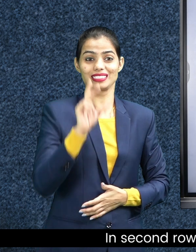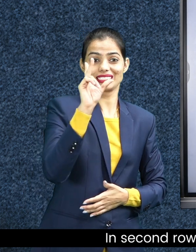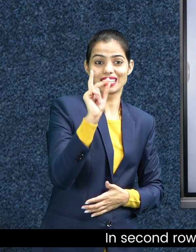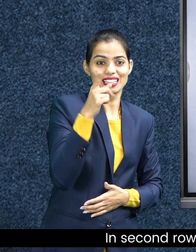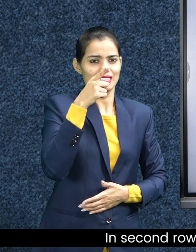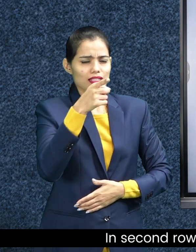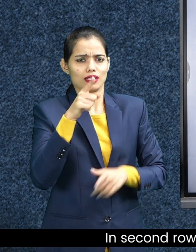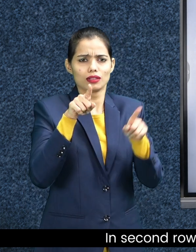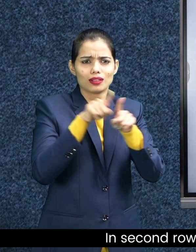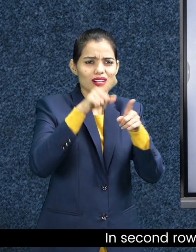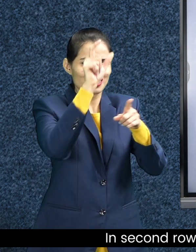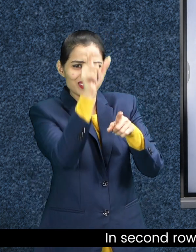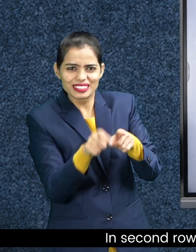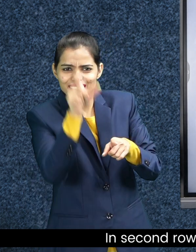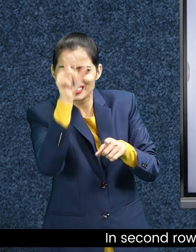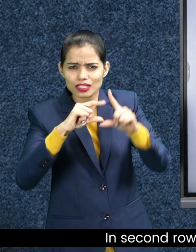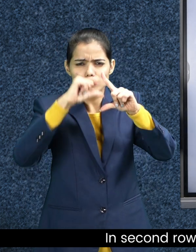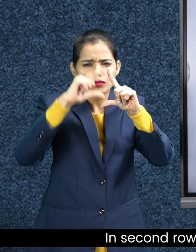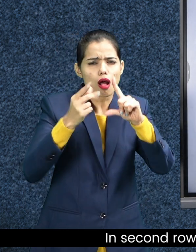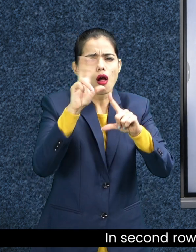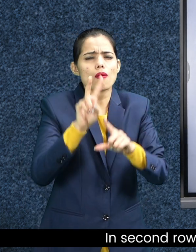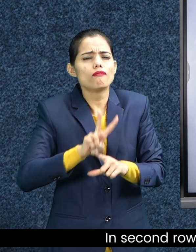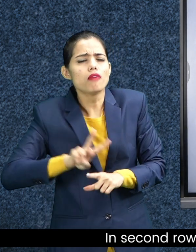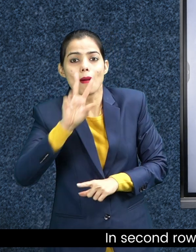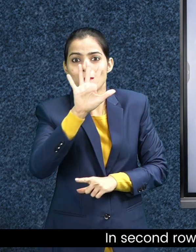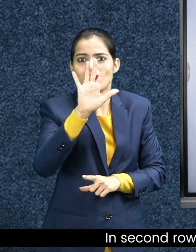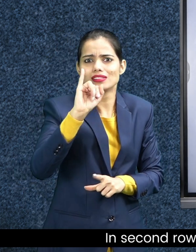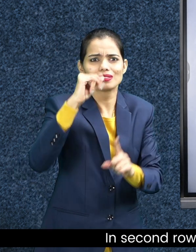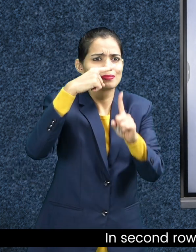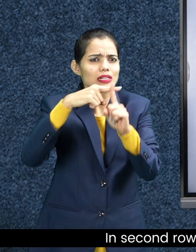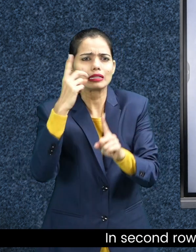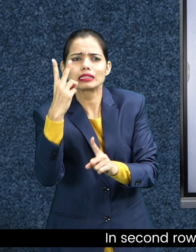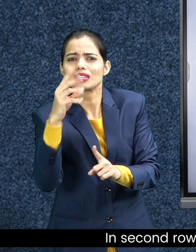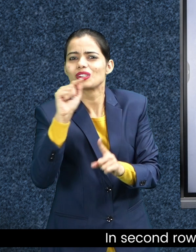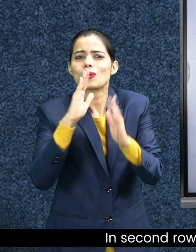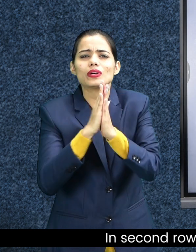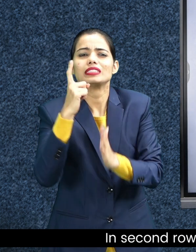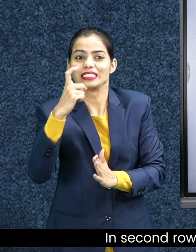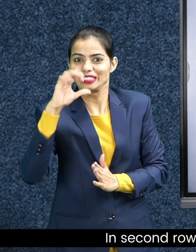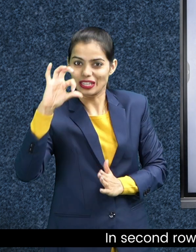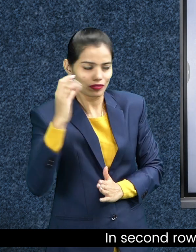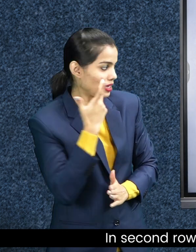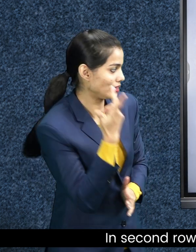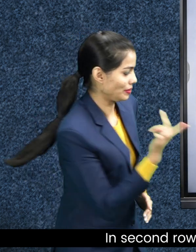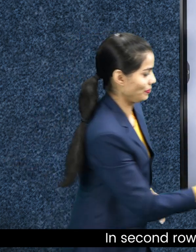In second row of cumulative frequency, the value is 56 plus 23 is equal to 79.